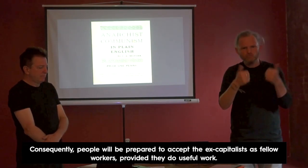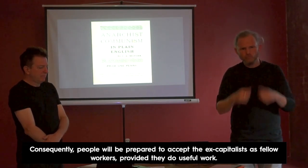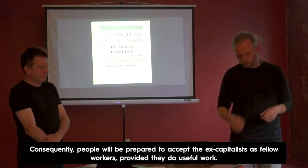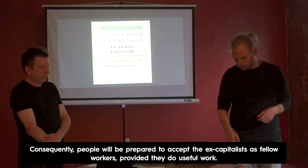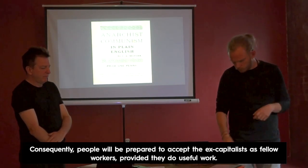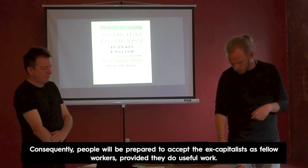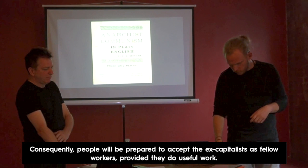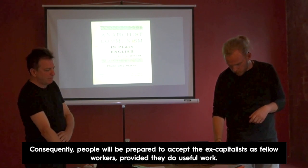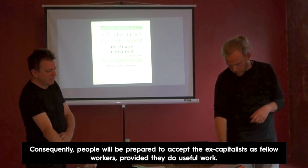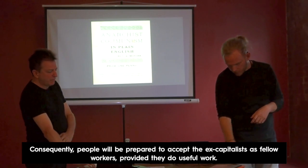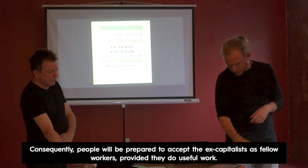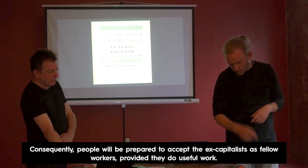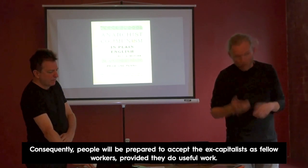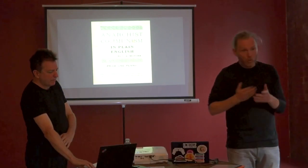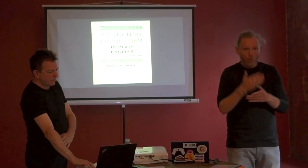provided they do useful work.